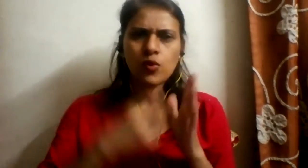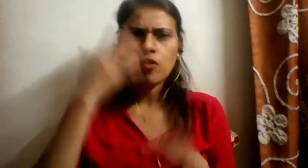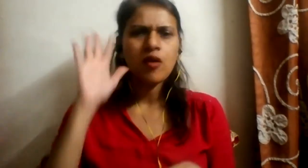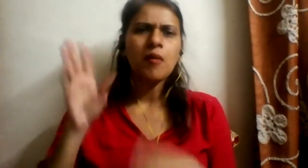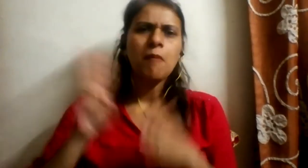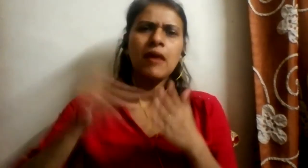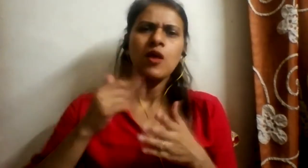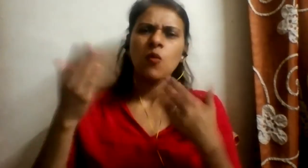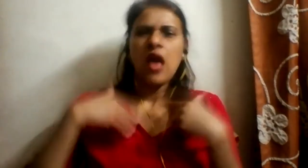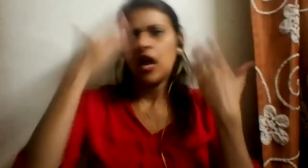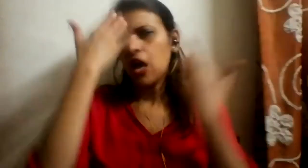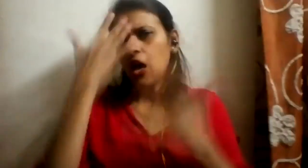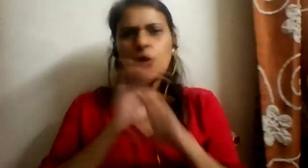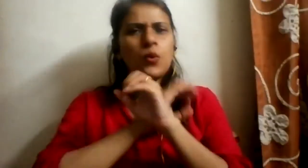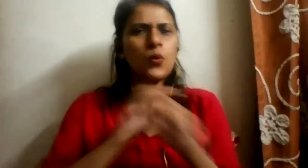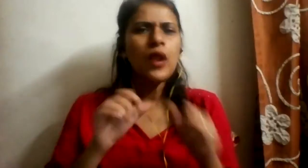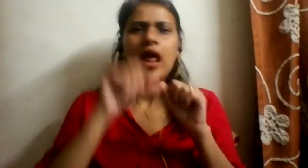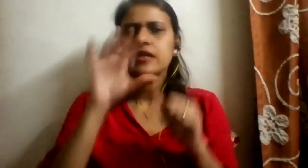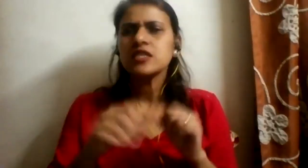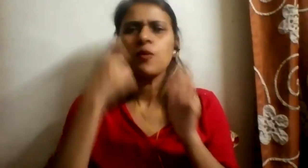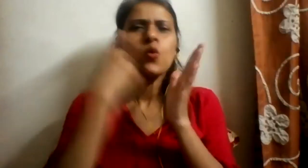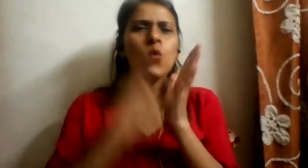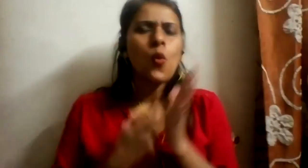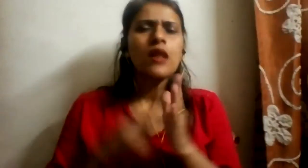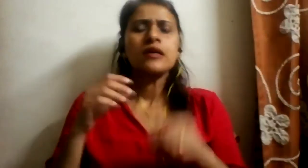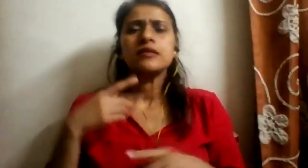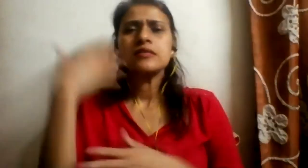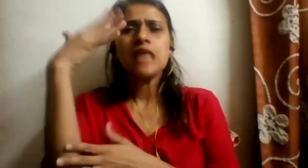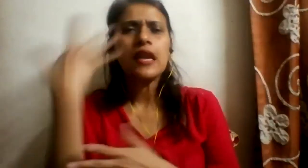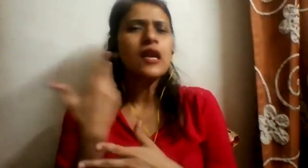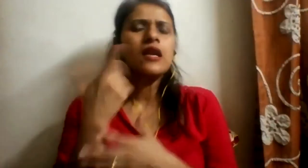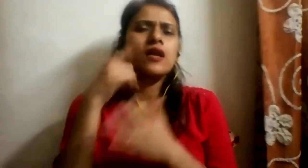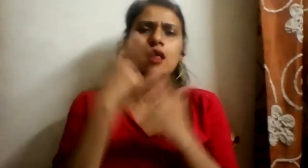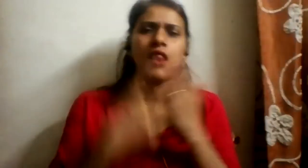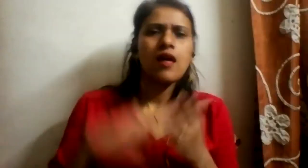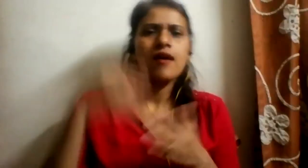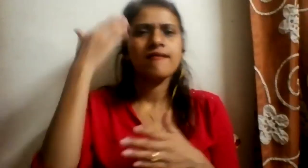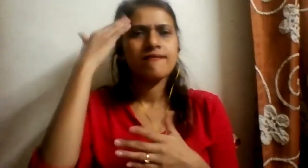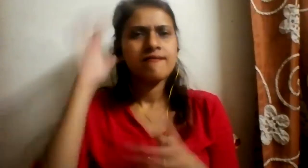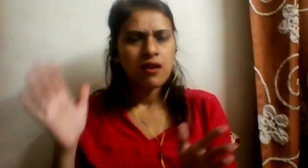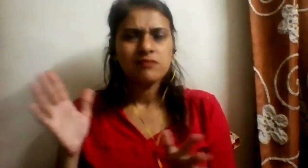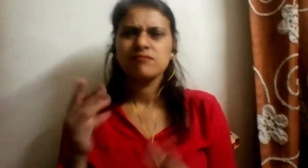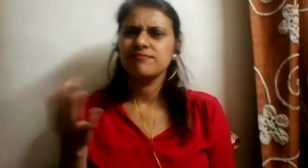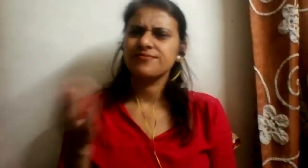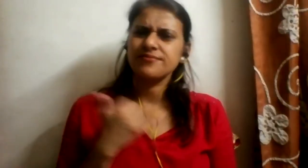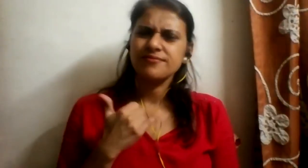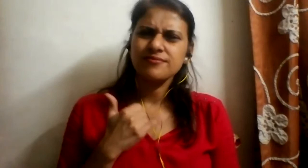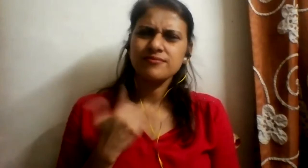to do with accessibility standards, because for this, there is a Bureau of Indian Standard, then there is Ministry of Housing and Urban